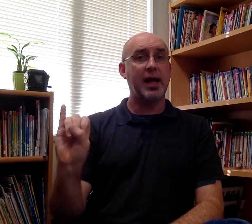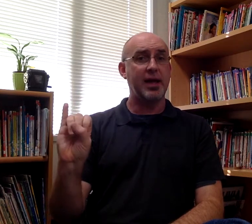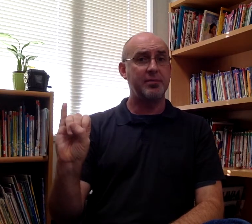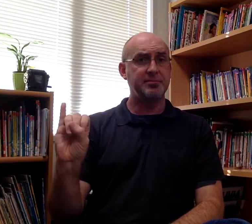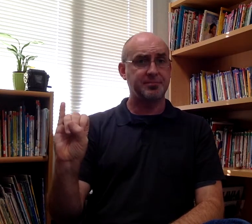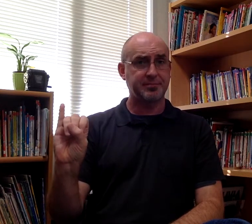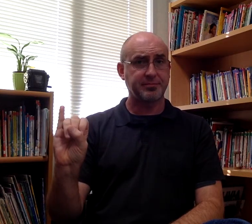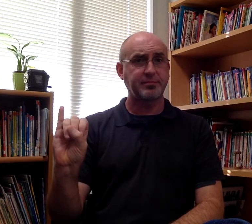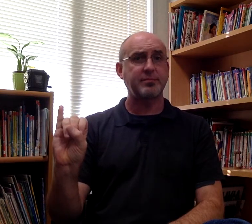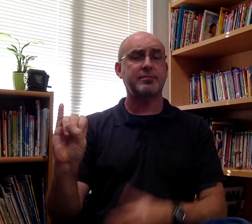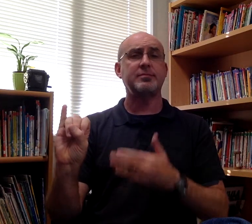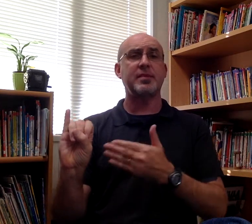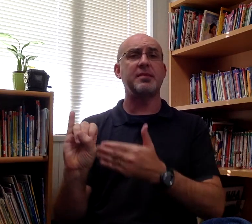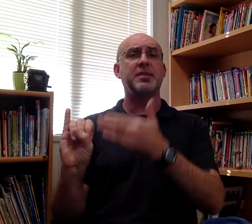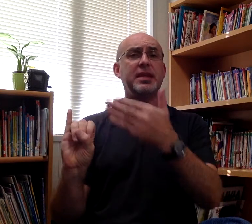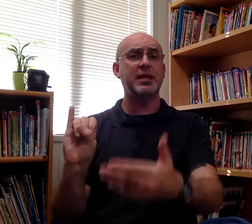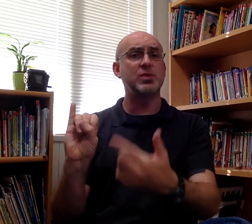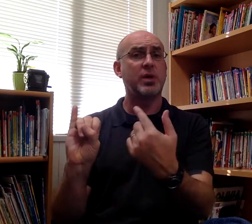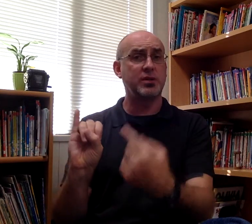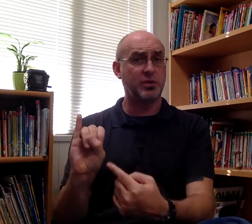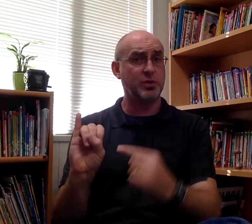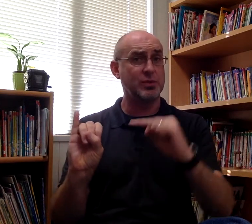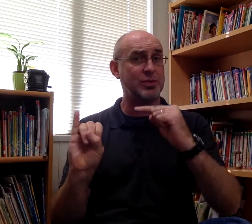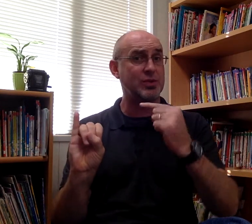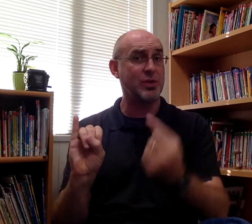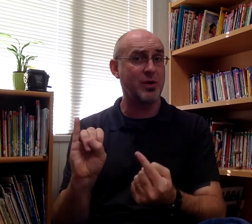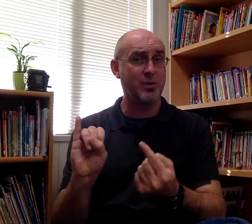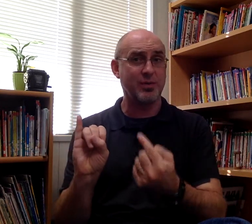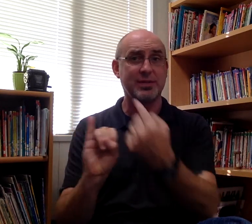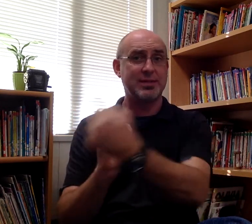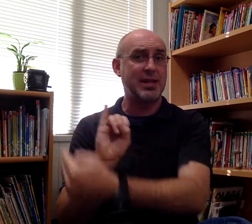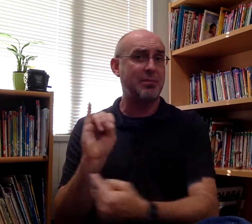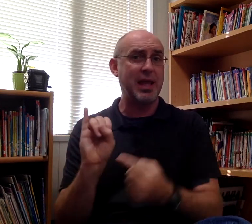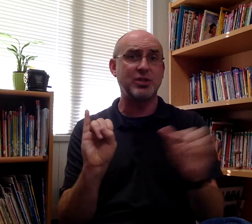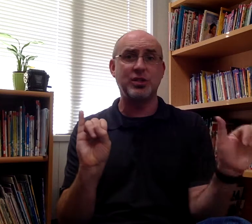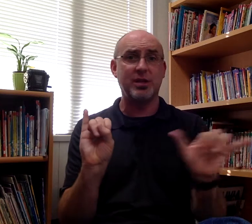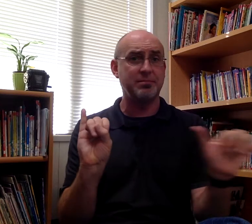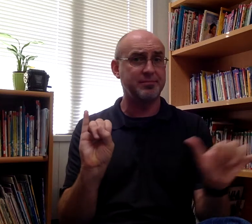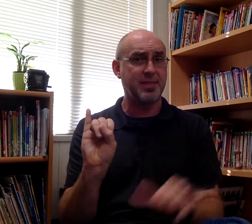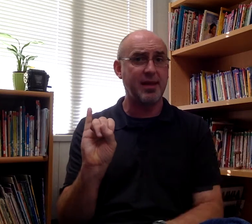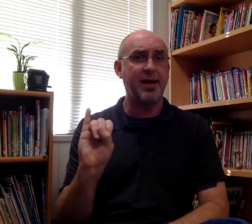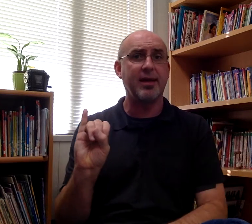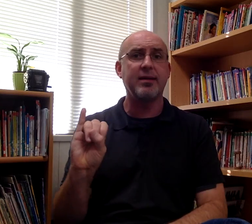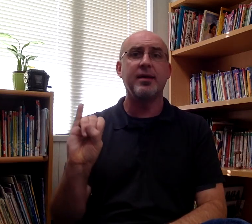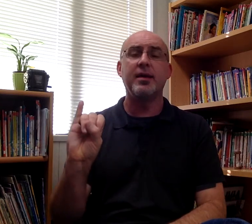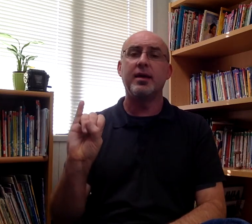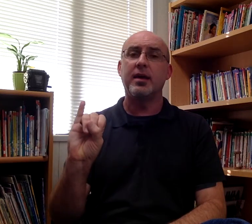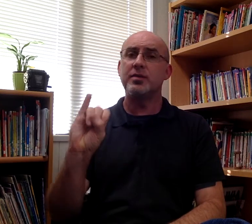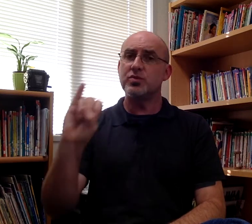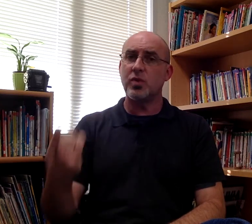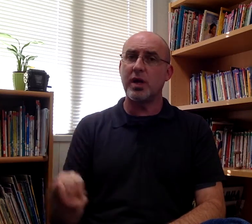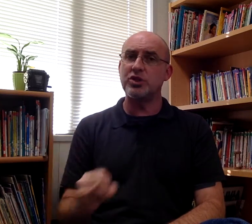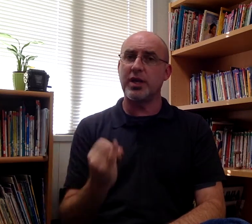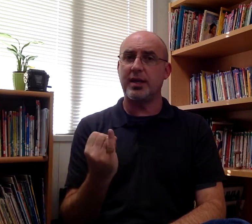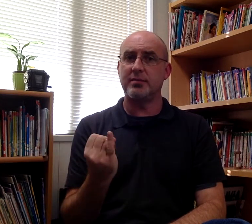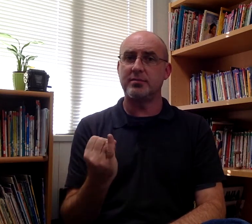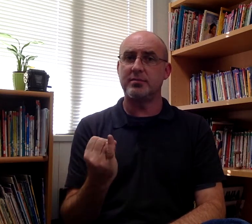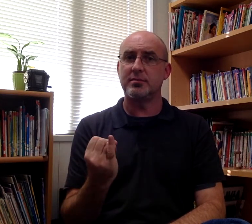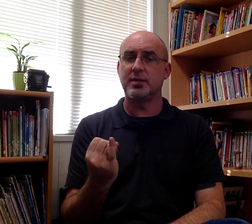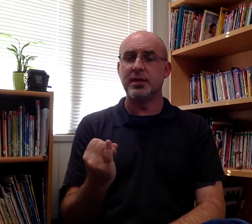I. And the next one, you start with the same hand shape, I, and then you draw a J.